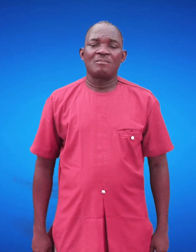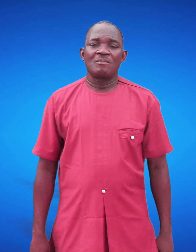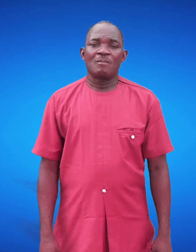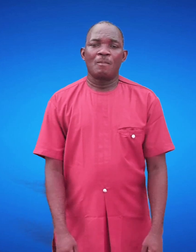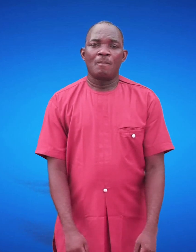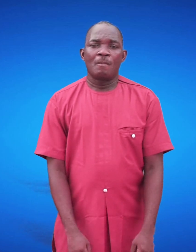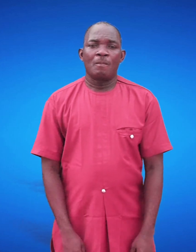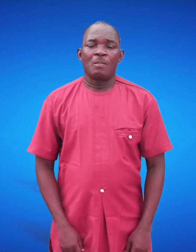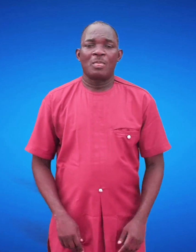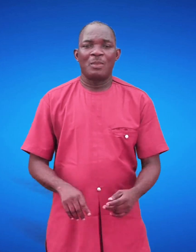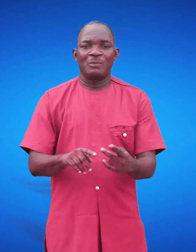2.